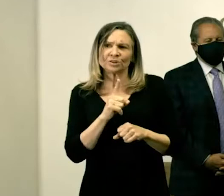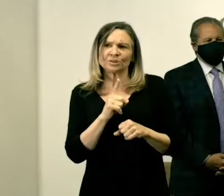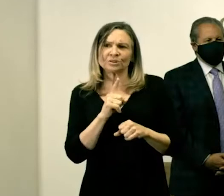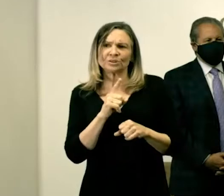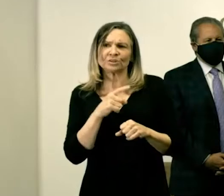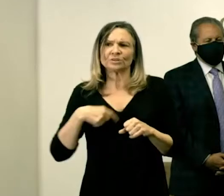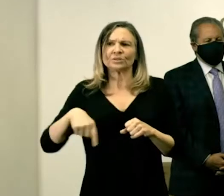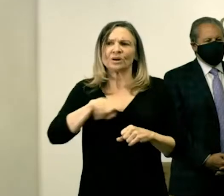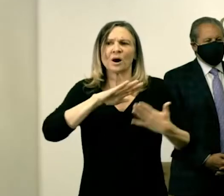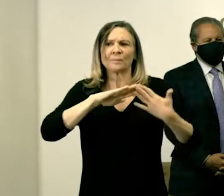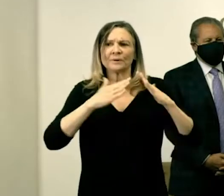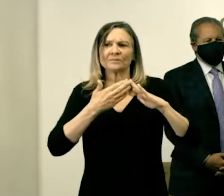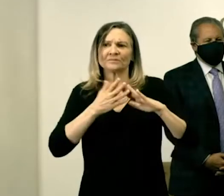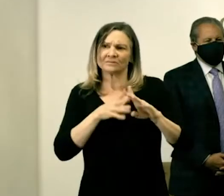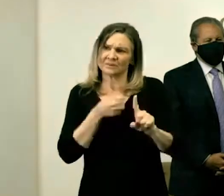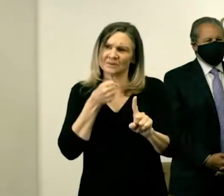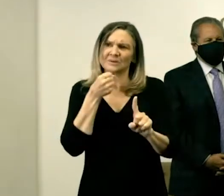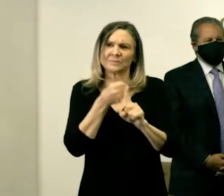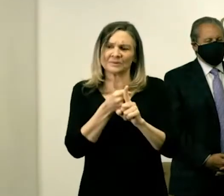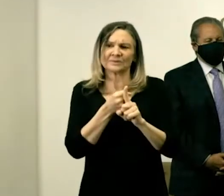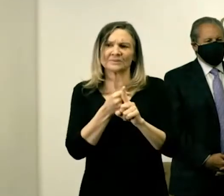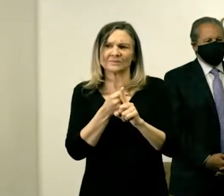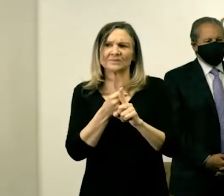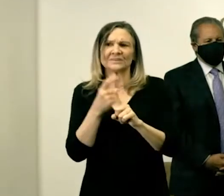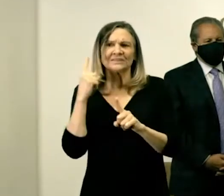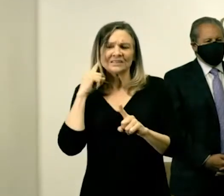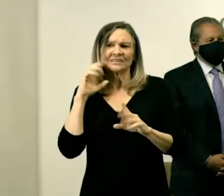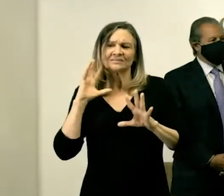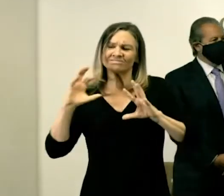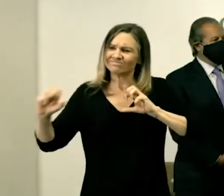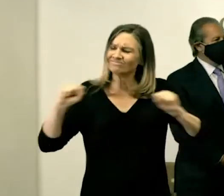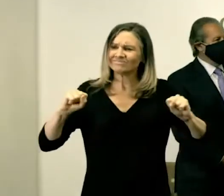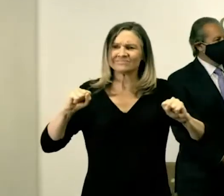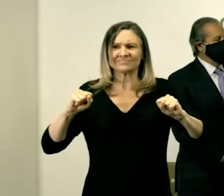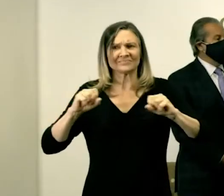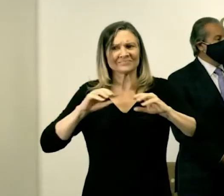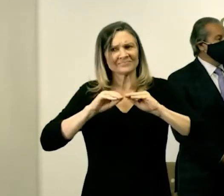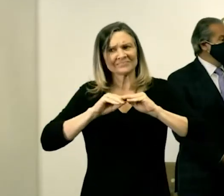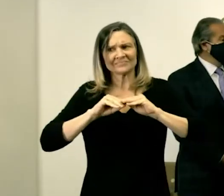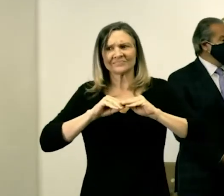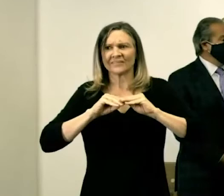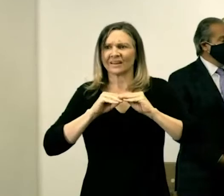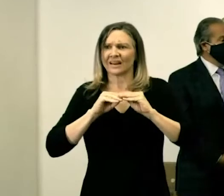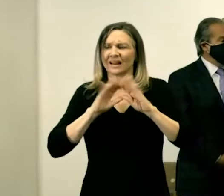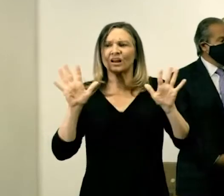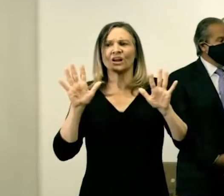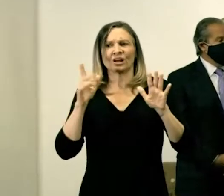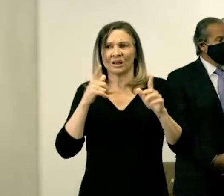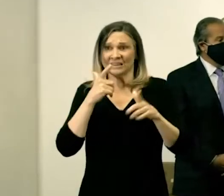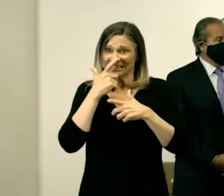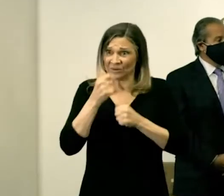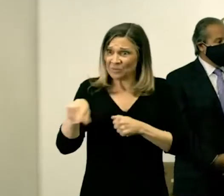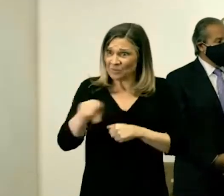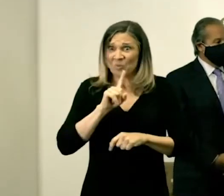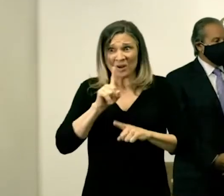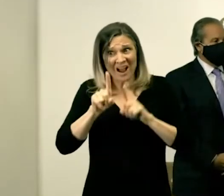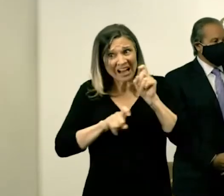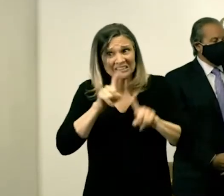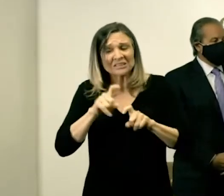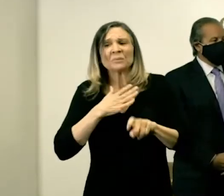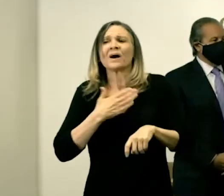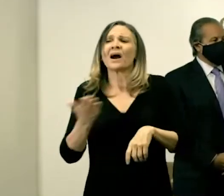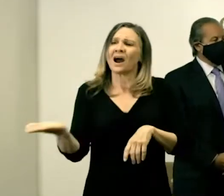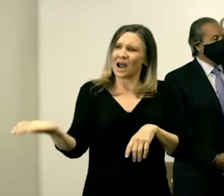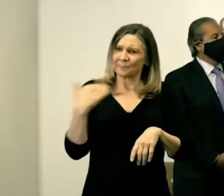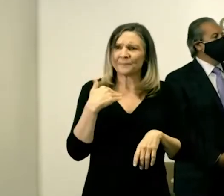hear us loud and clear that when there's interest, ask questions, come with your questions, but ultimately we hope you